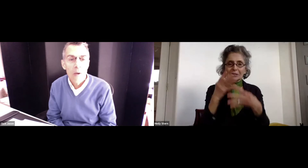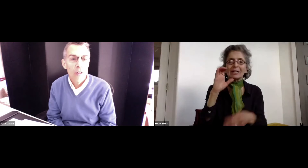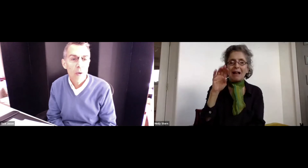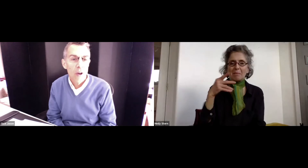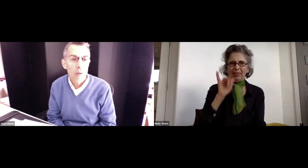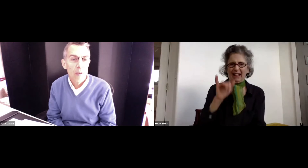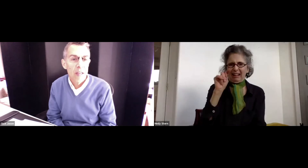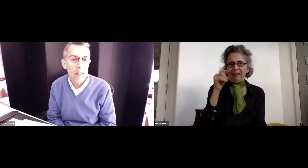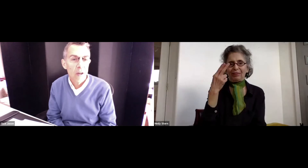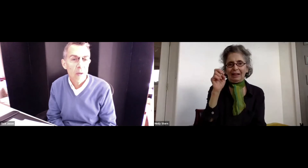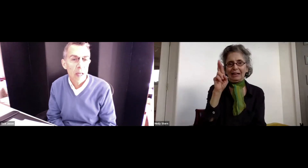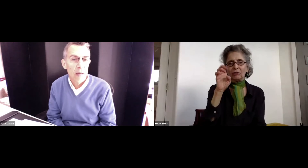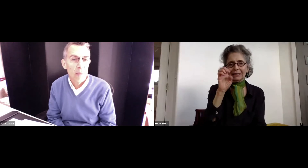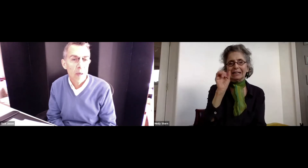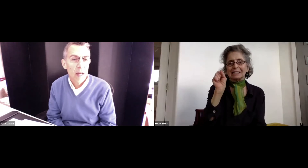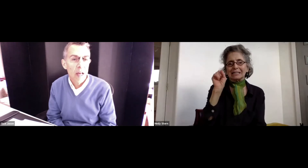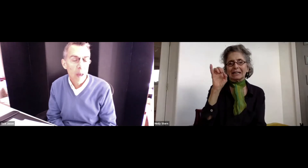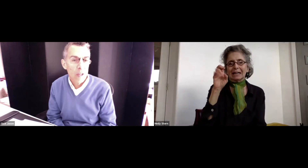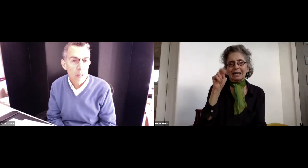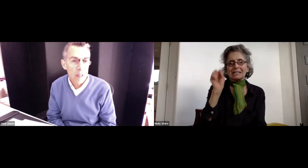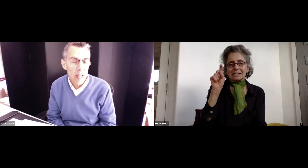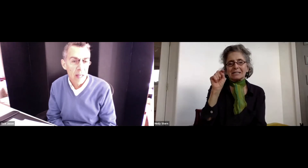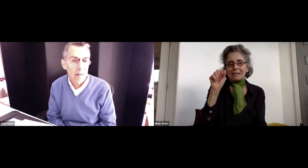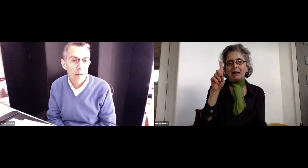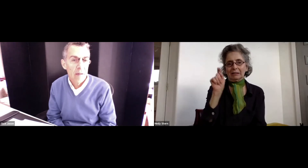know, but they did go to a camp, and that was Theresienstadt.